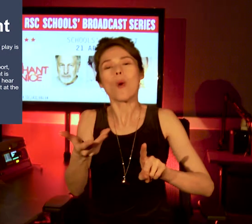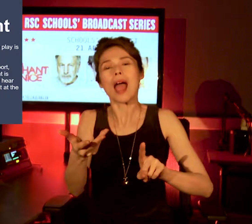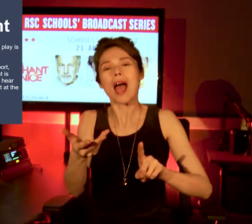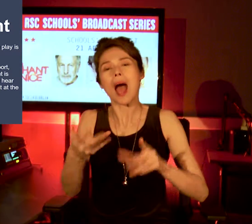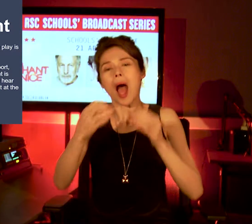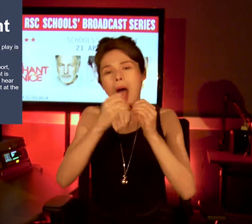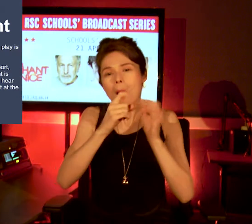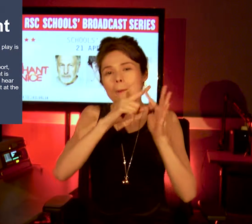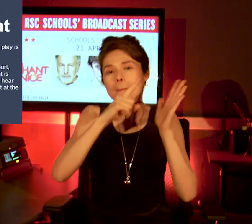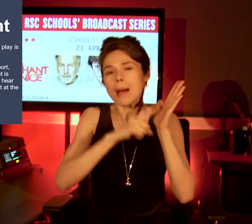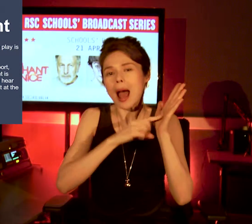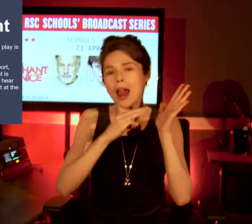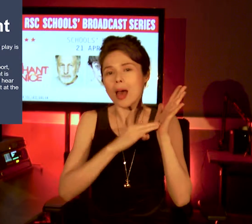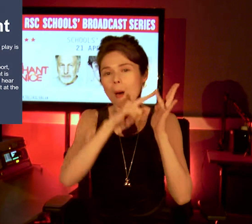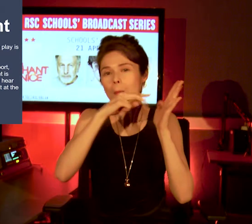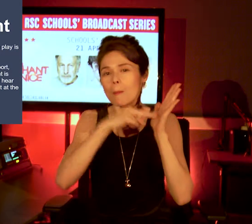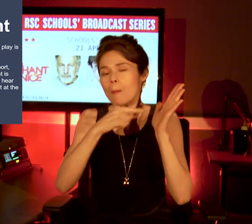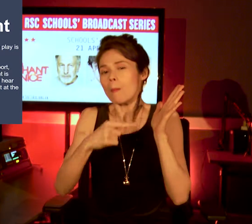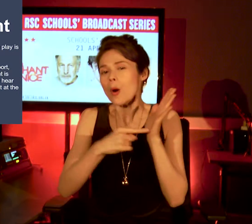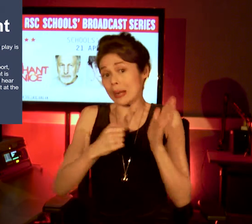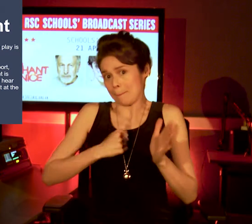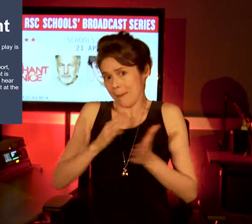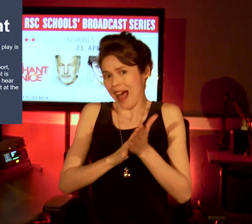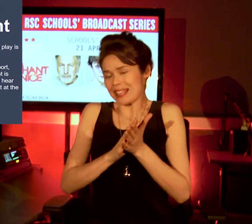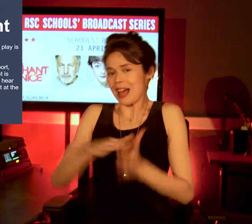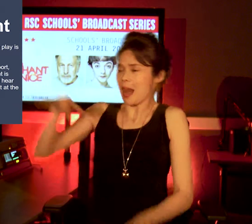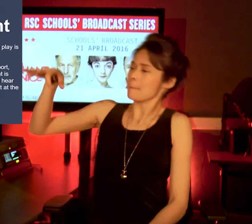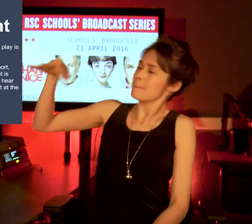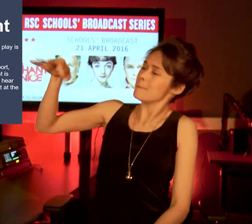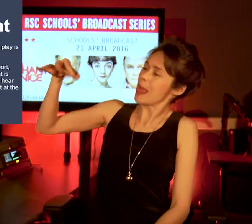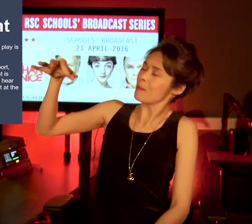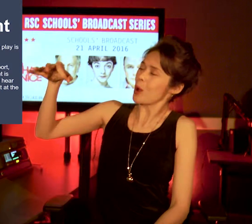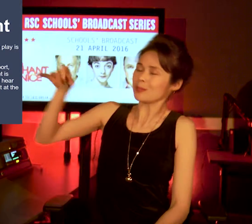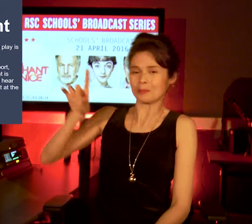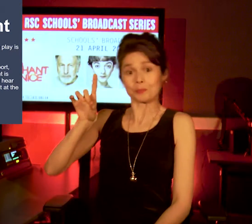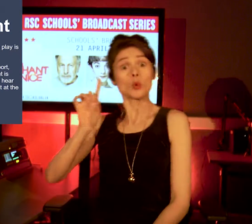The second location in the play is Belmont, and this is the sign that I use for Belmont.